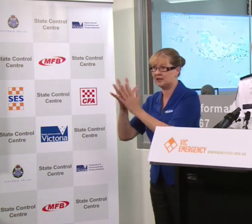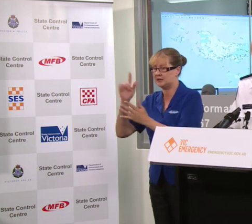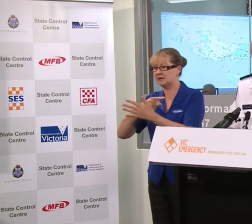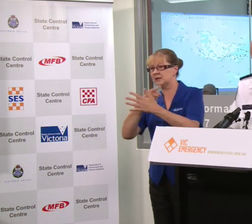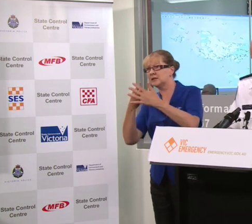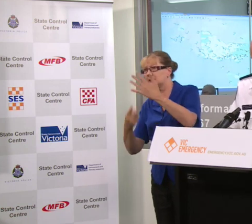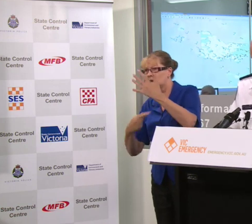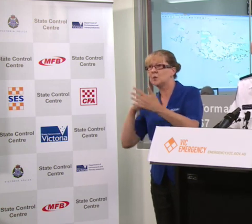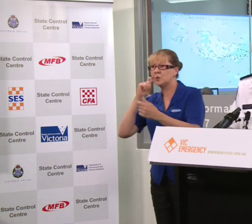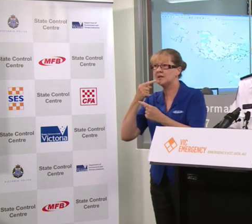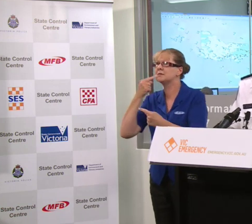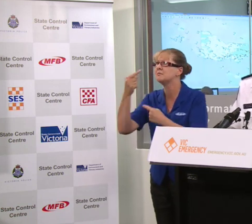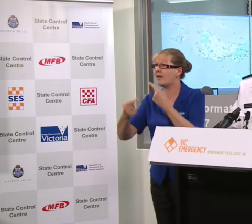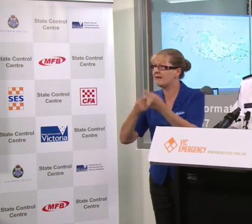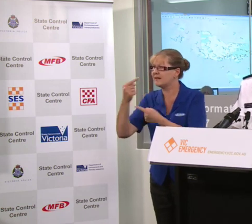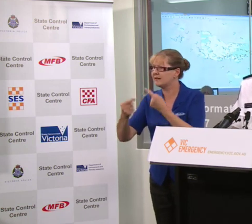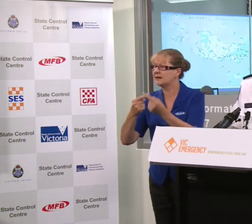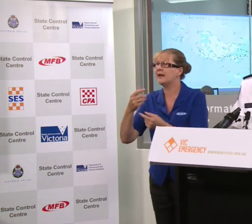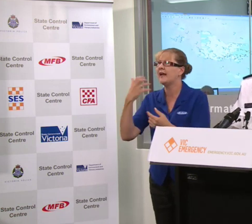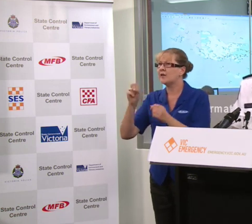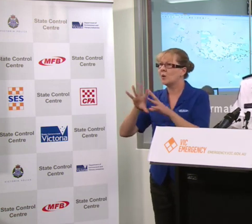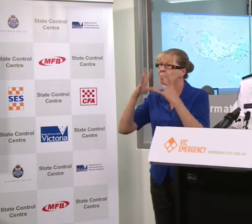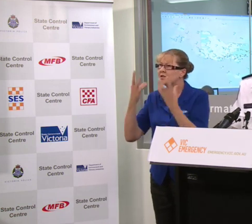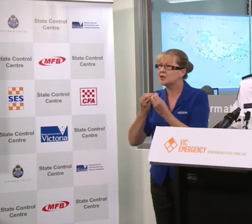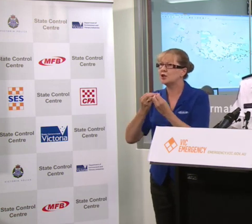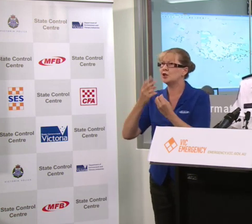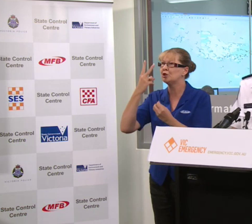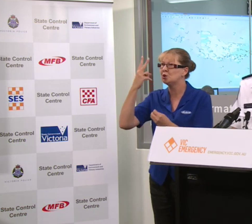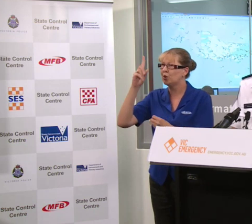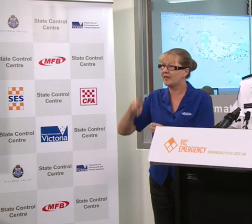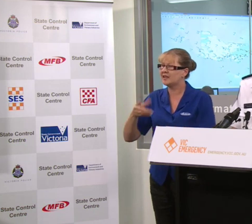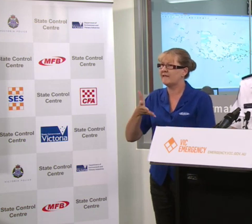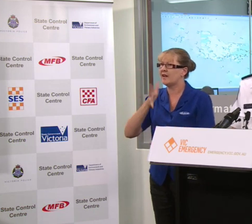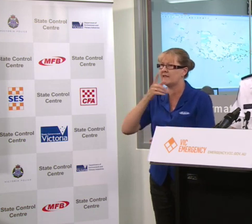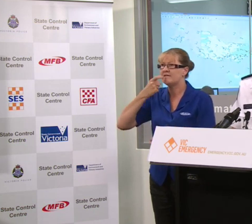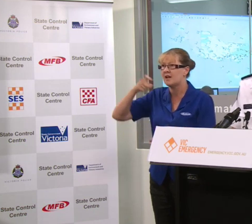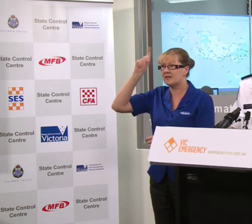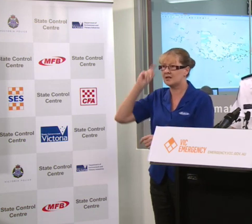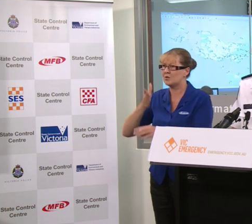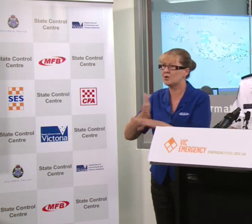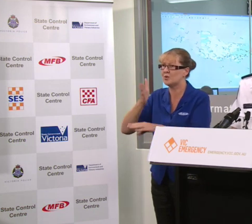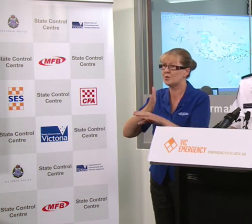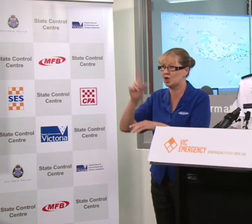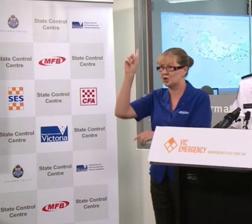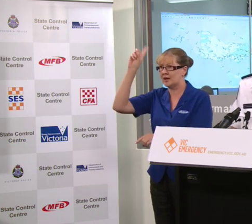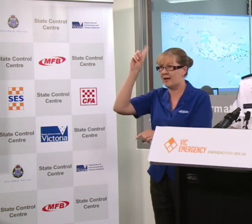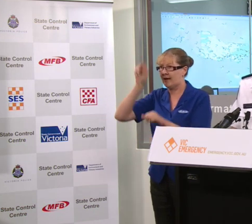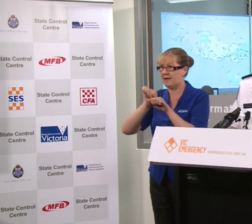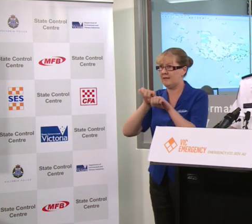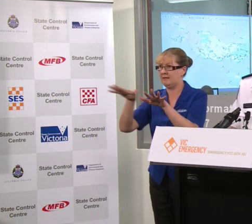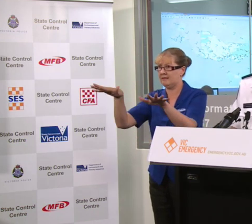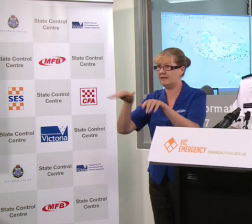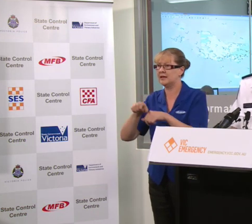through those in a moment, but we've got a total of 2,500 firefighters out there, 2,500 firefighters working today